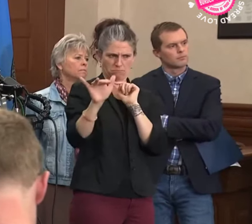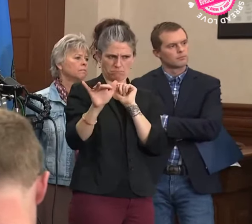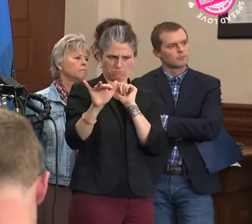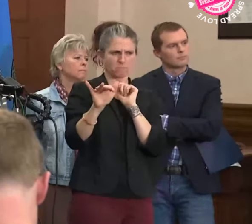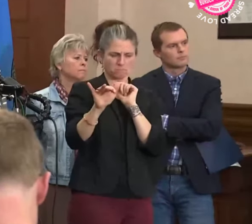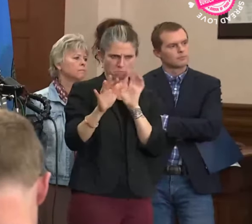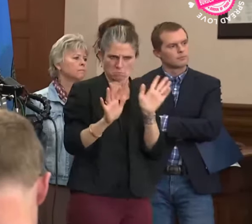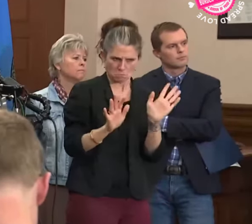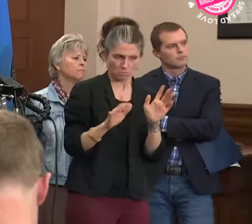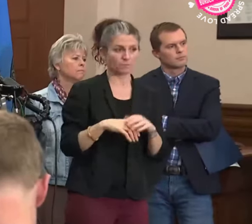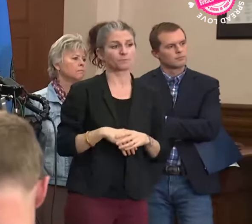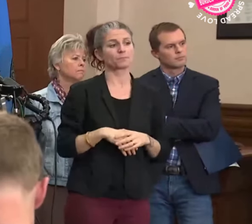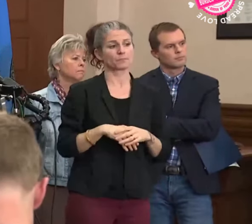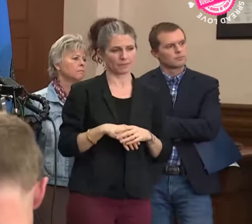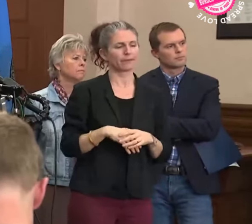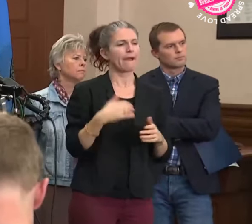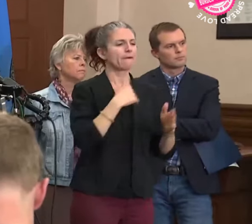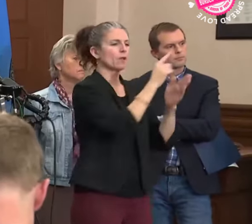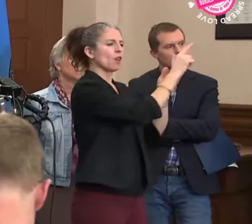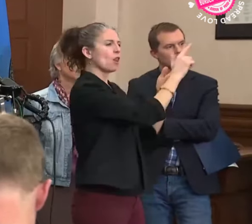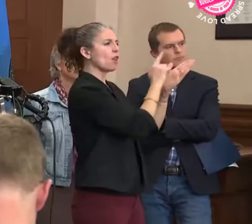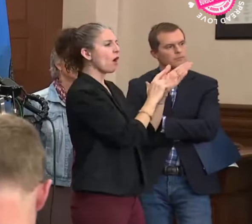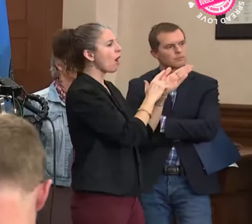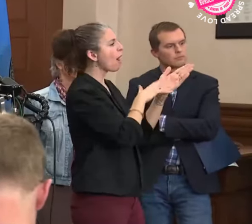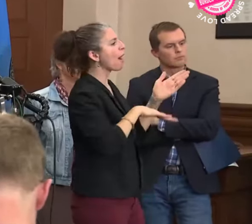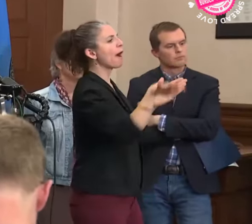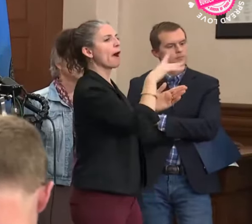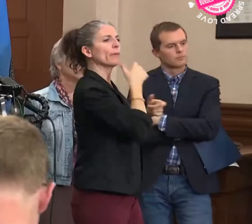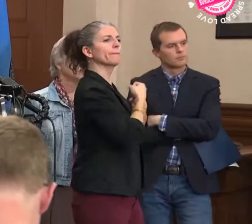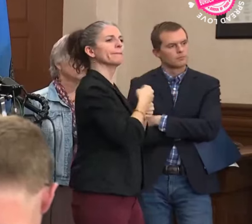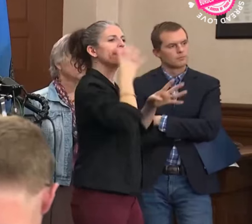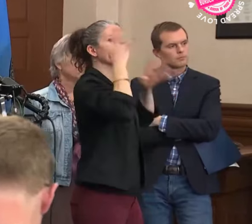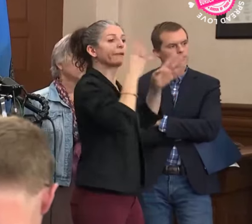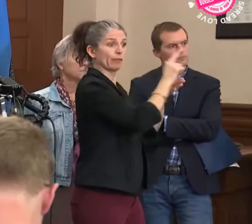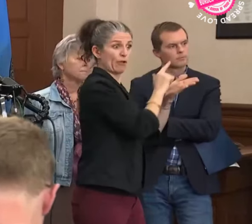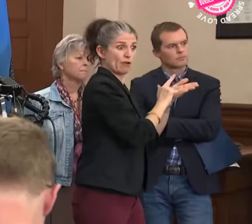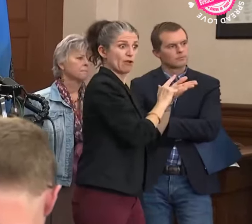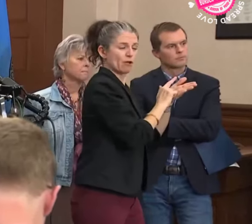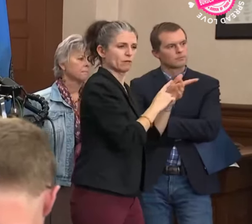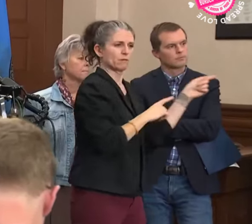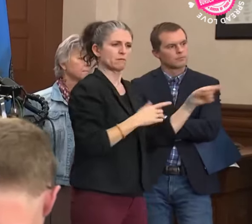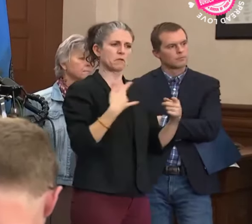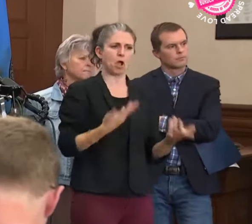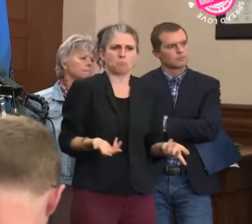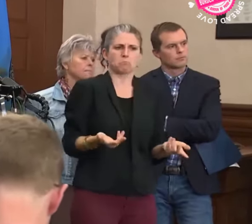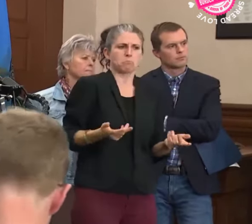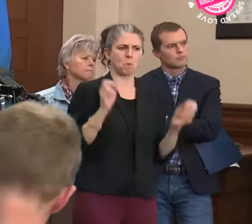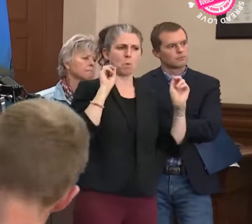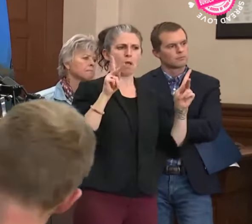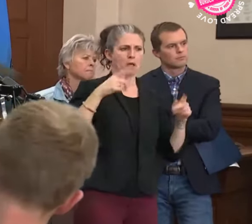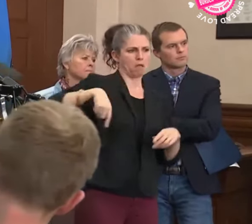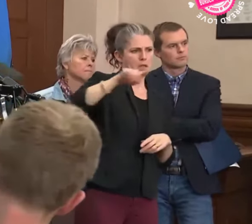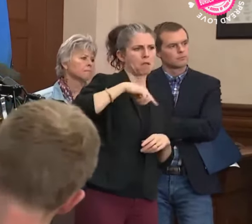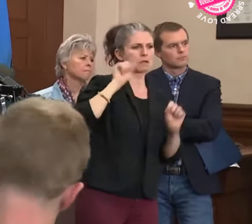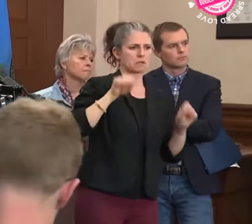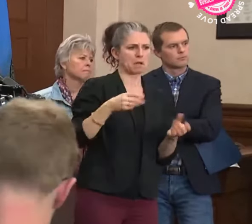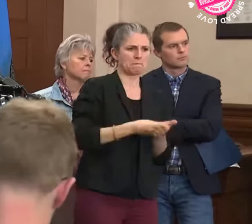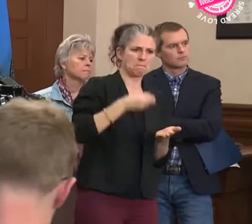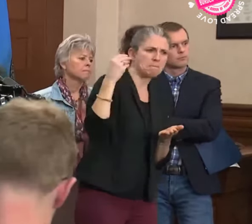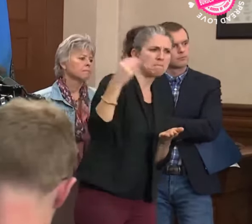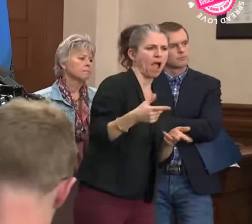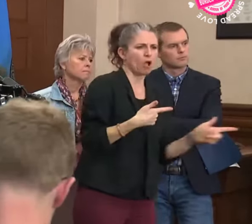is right for Americans to have the right to own such high-velocity weapons? Well, first of all, let me